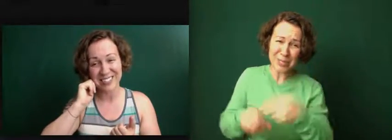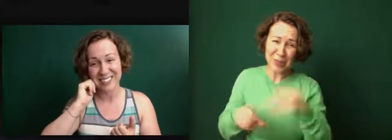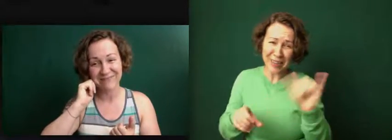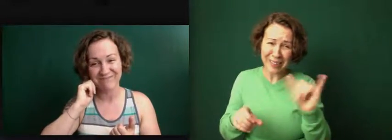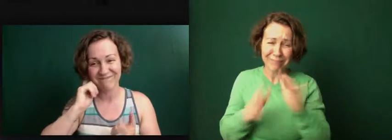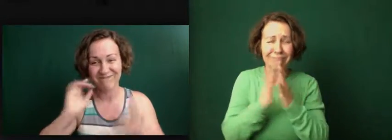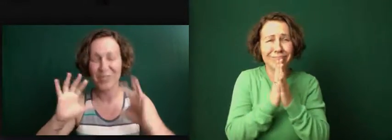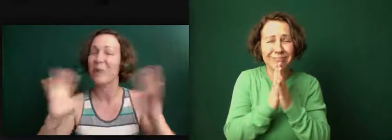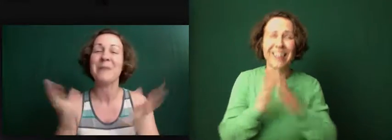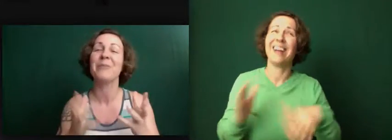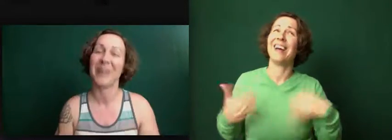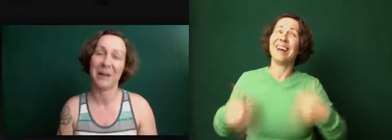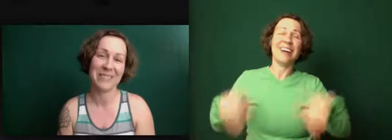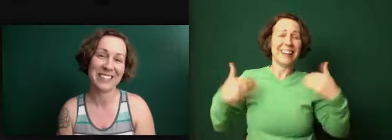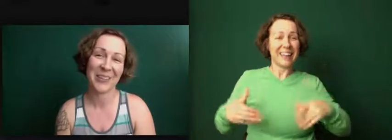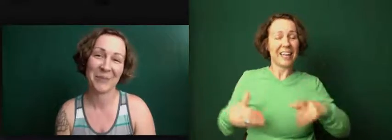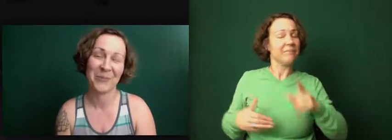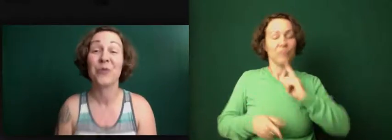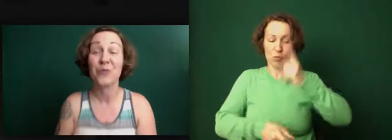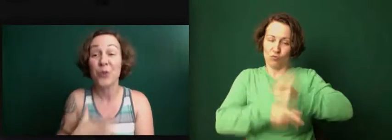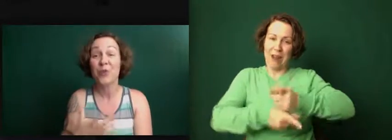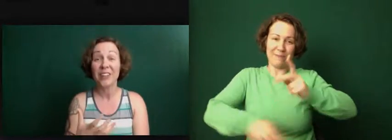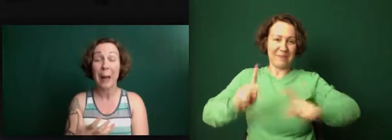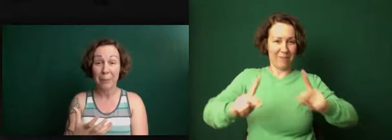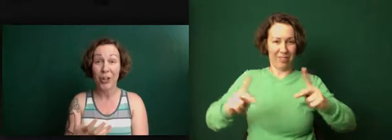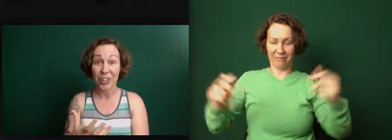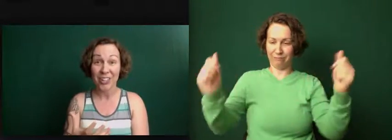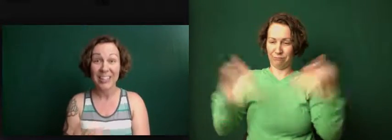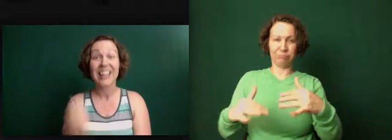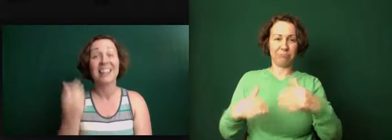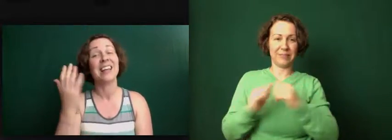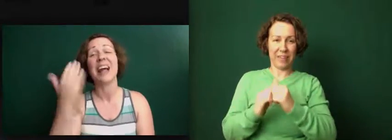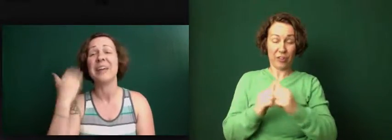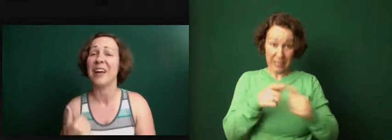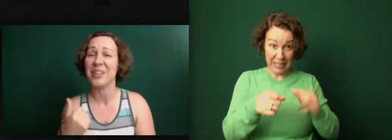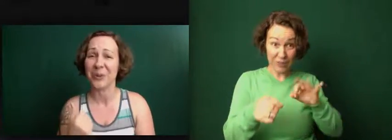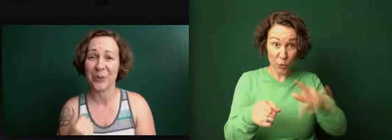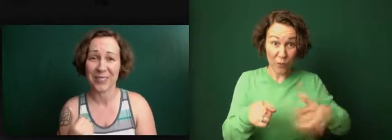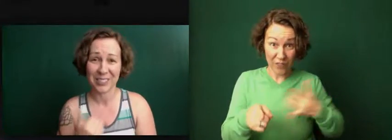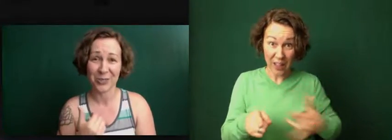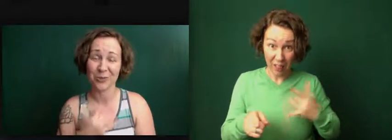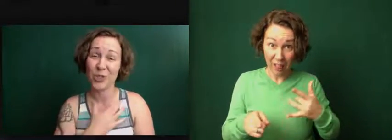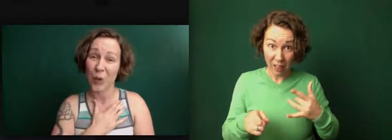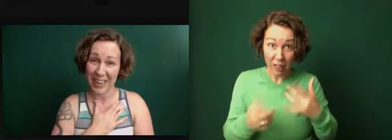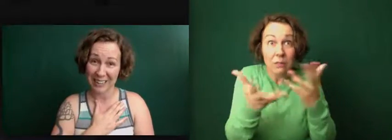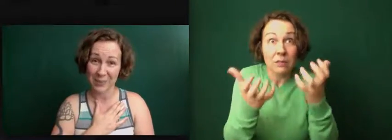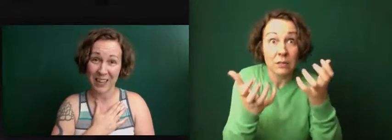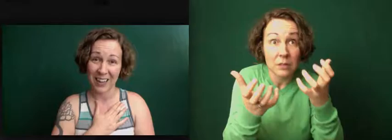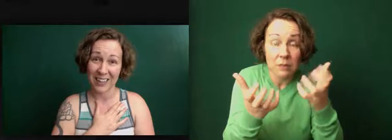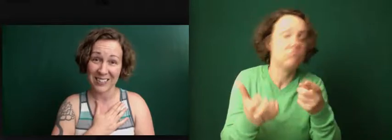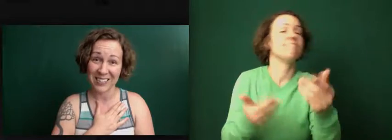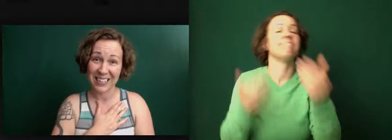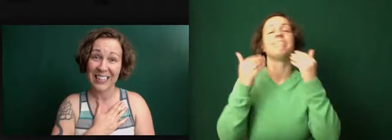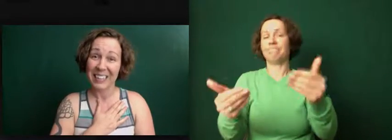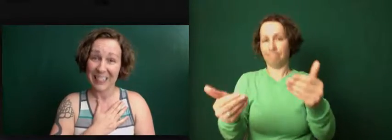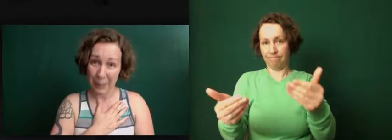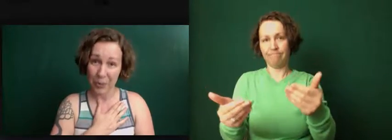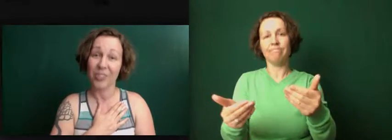It's just the right people are coming together. So if you feel that pull, then I invite you to join us